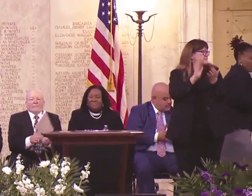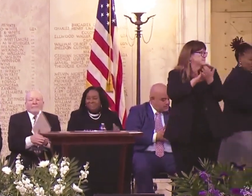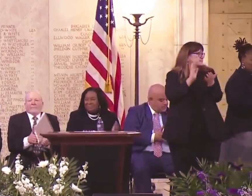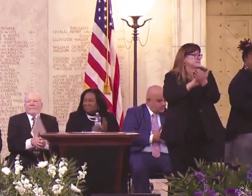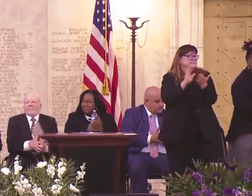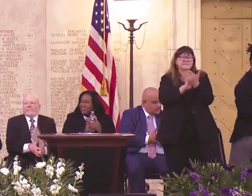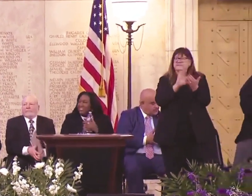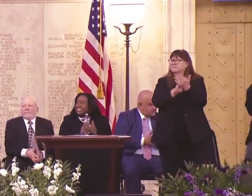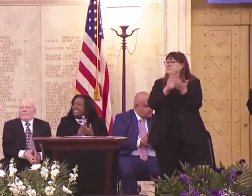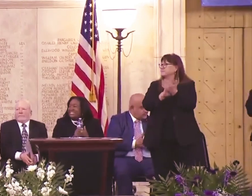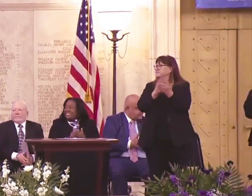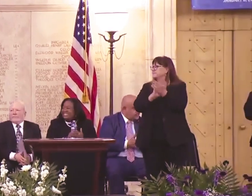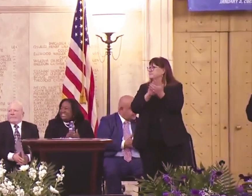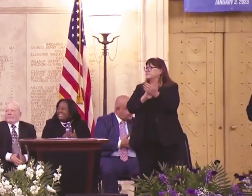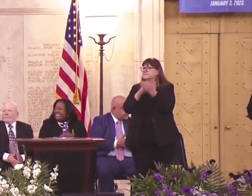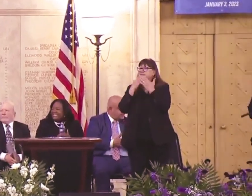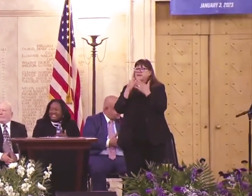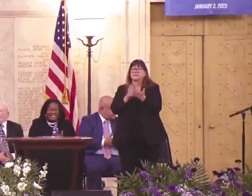Thank you.